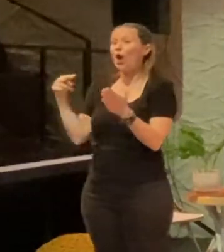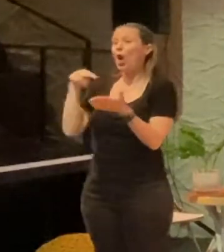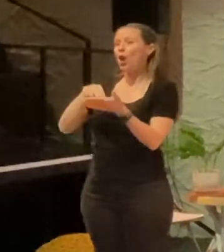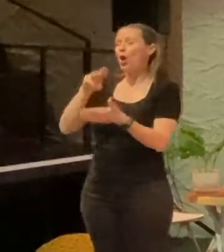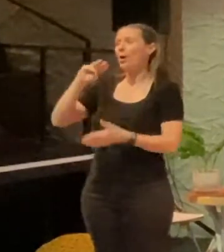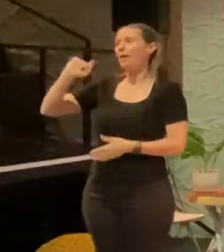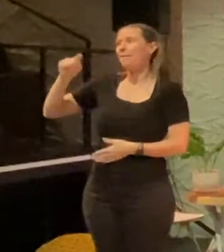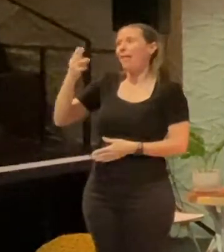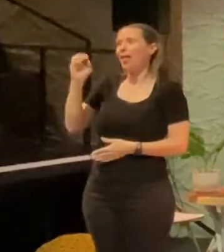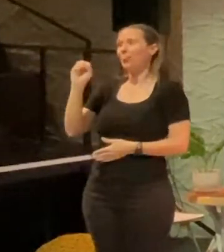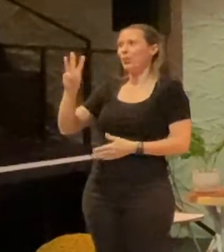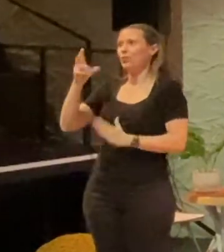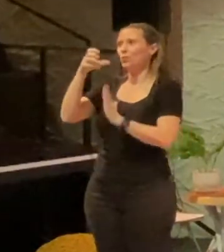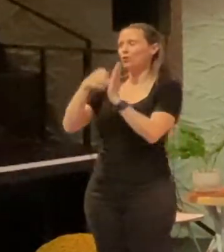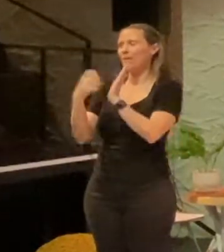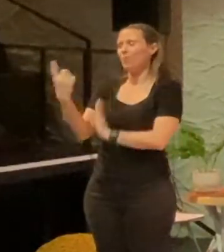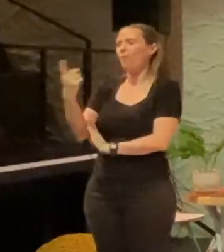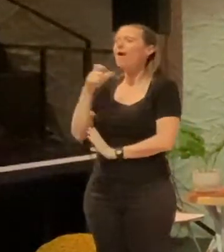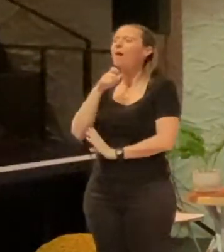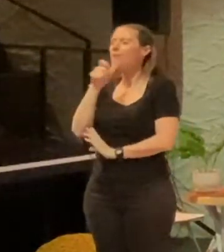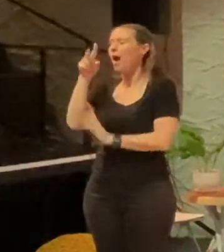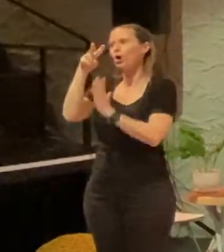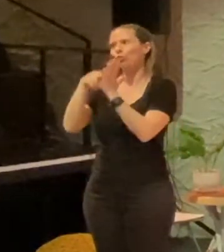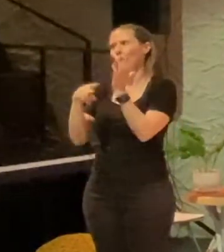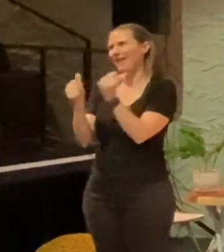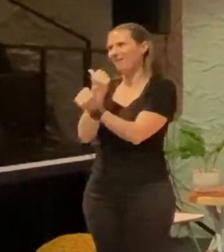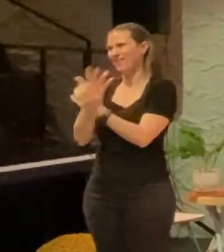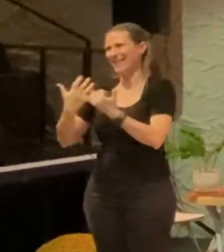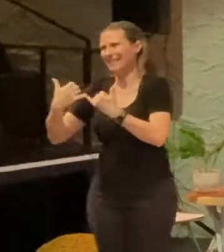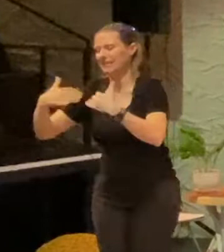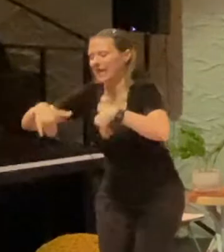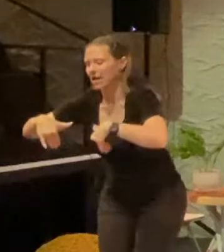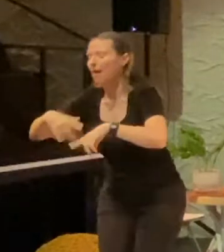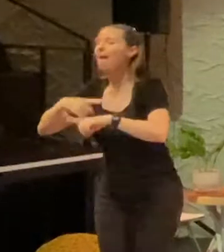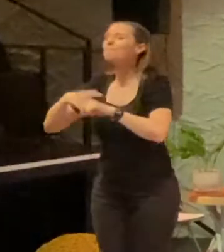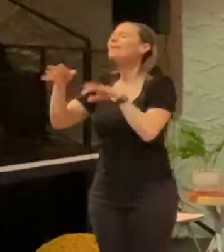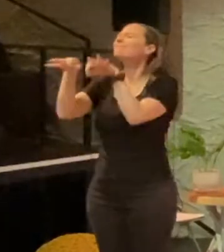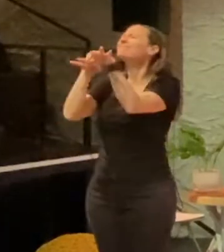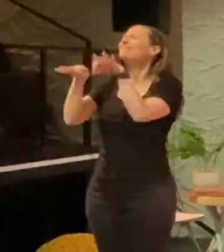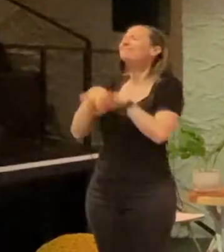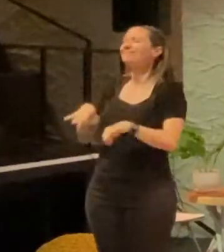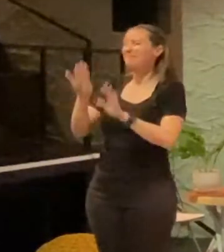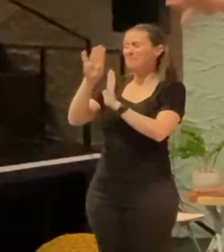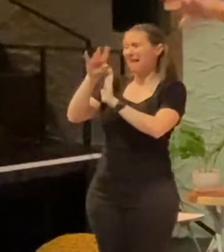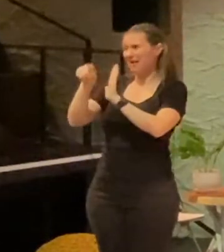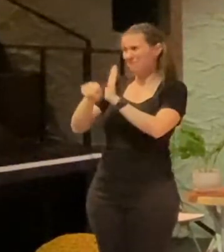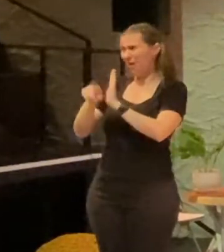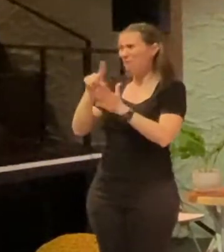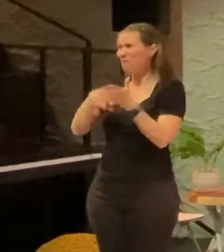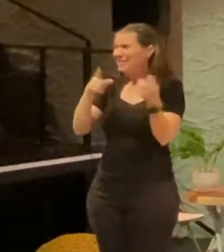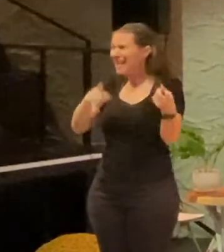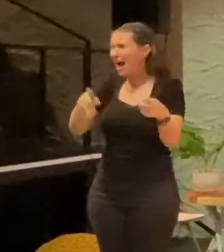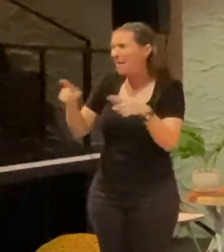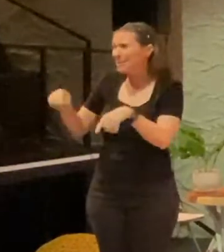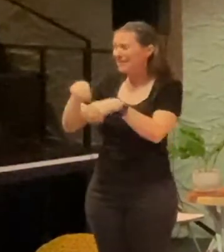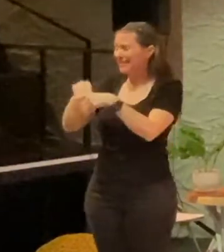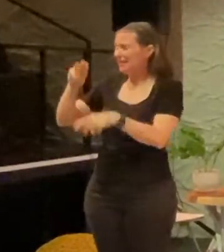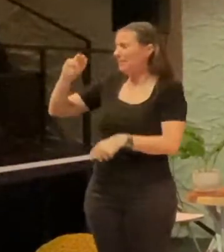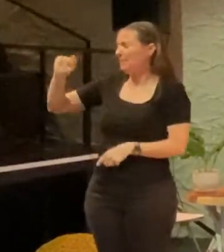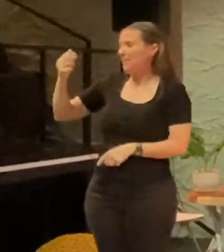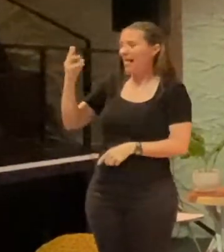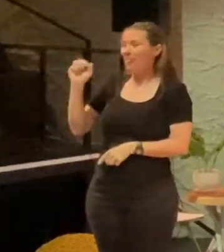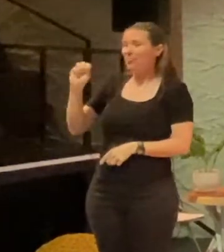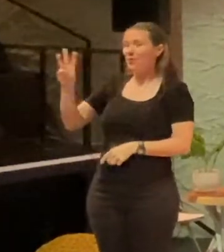Matthew chapter 1. We're not going to go through the whole thing just yet, but here's the background. Just listen to the backdrop of what's happening in Matthew chapter